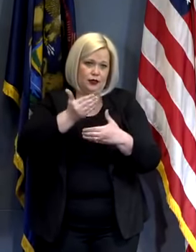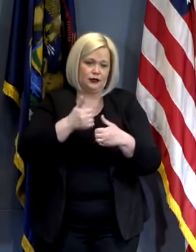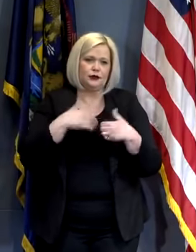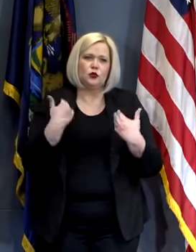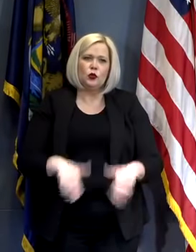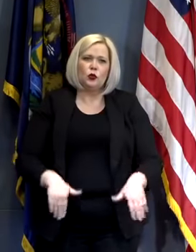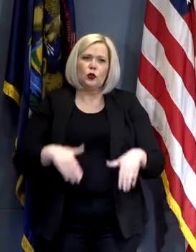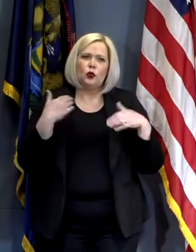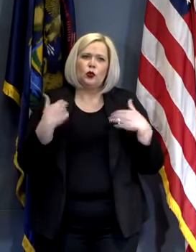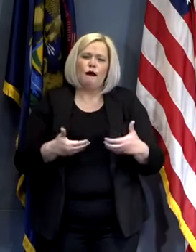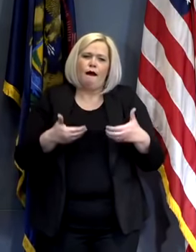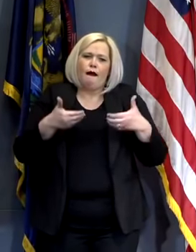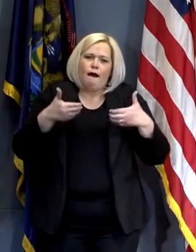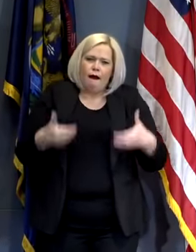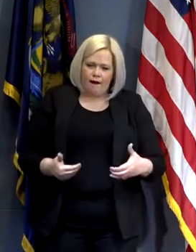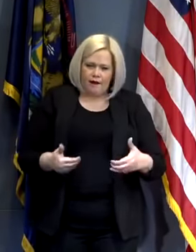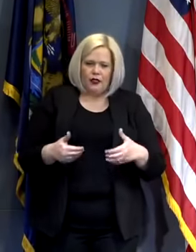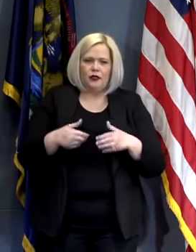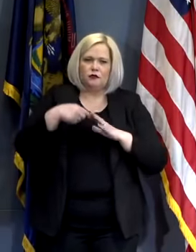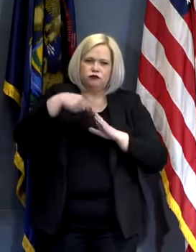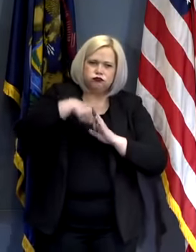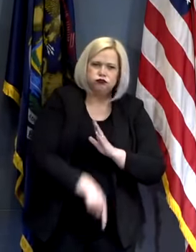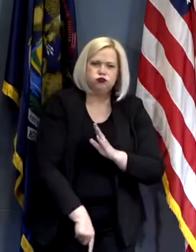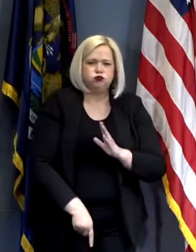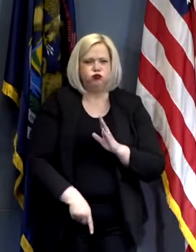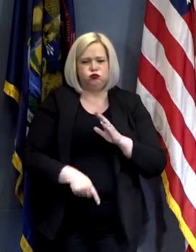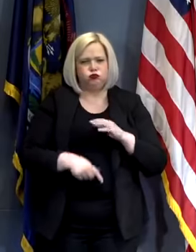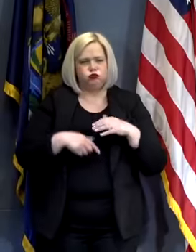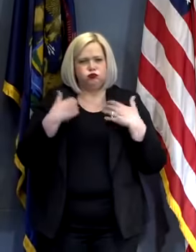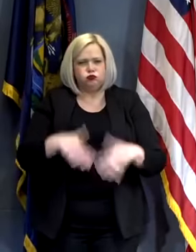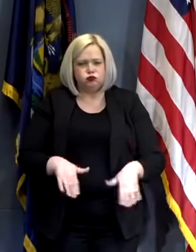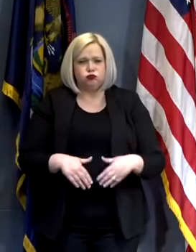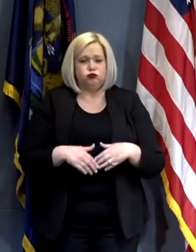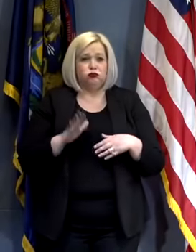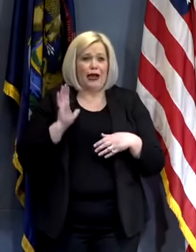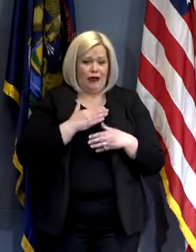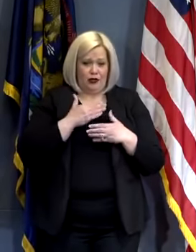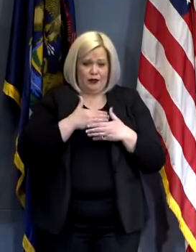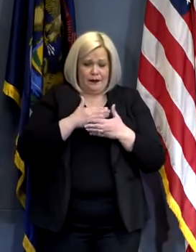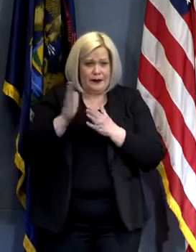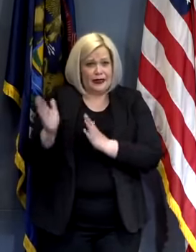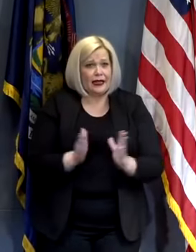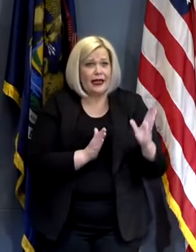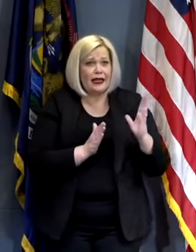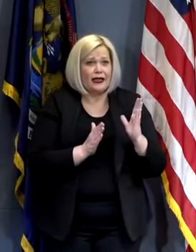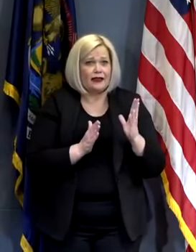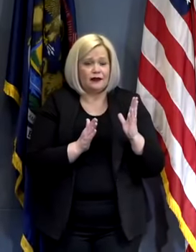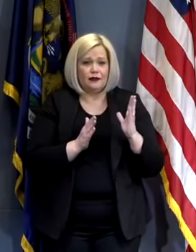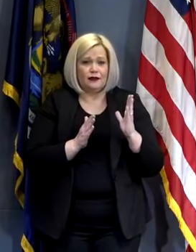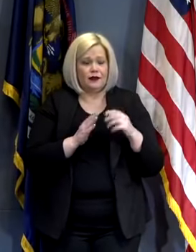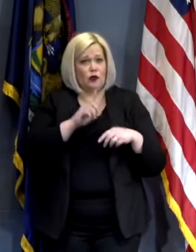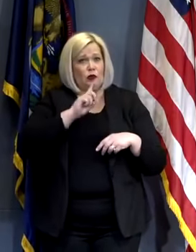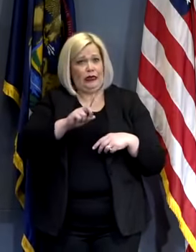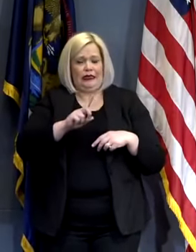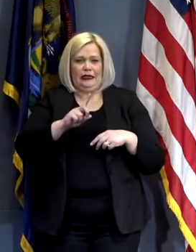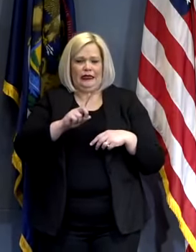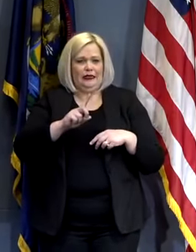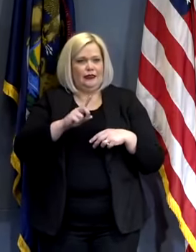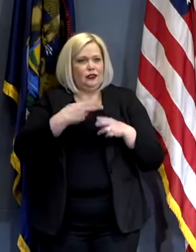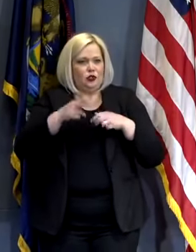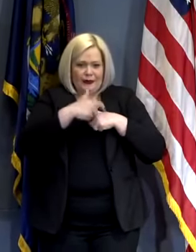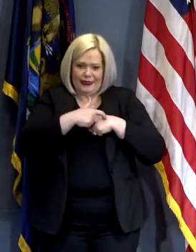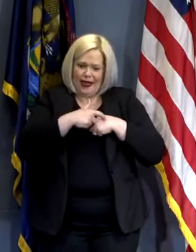We are creating a plan in a matter of weeks that is going to have impact